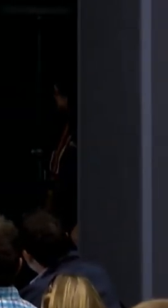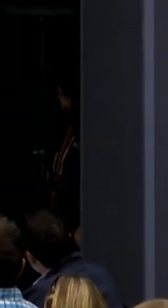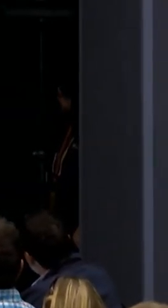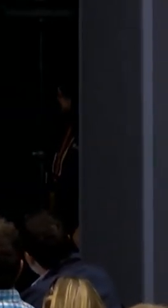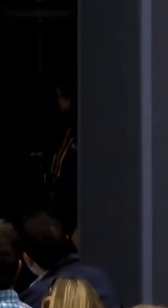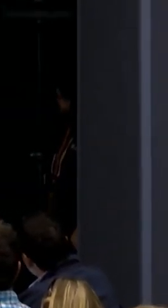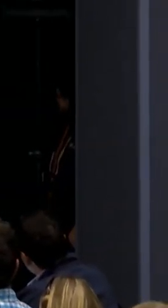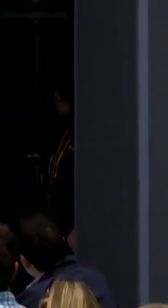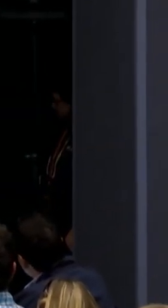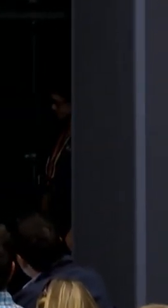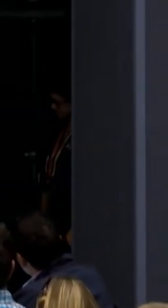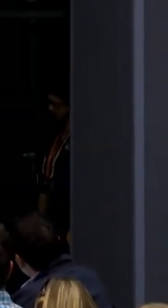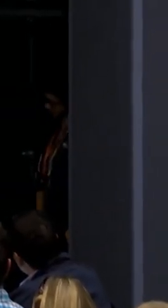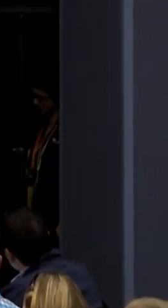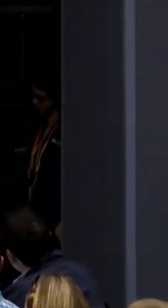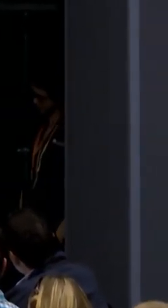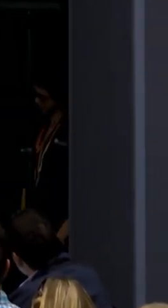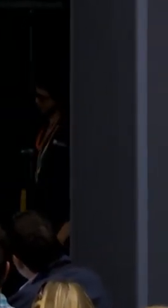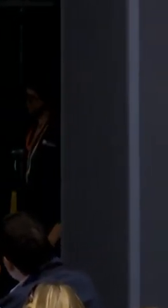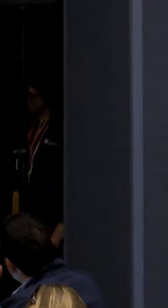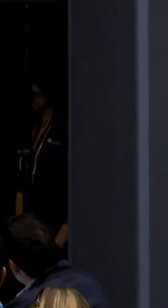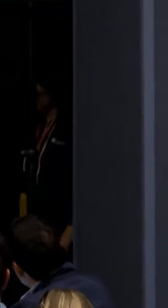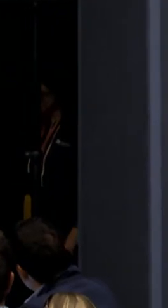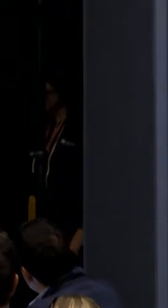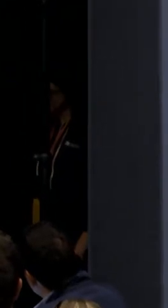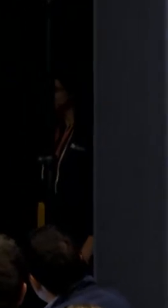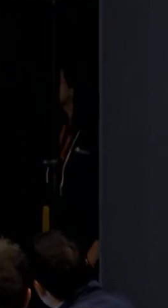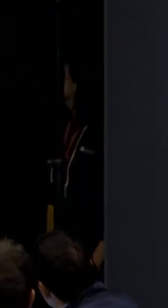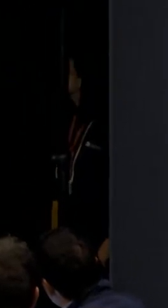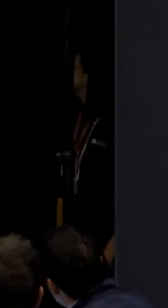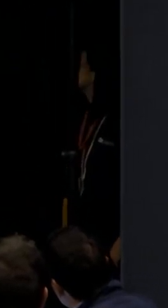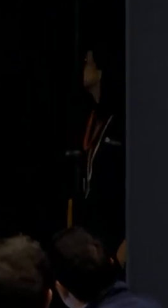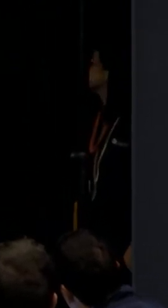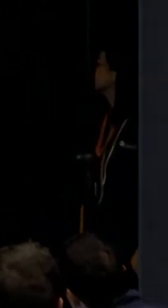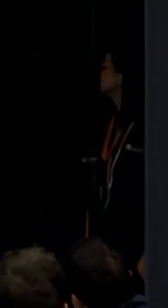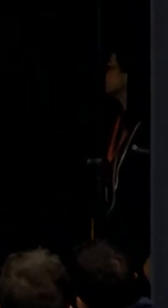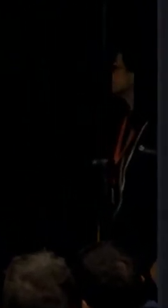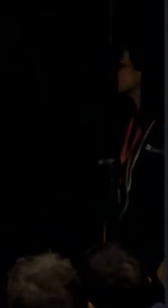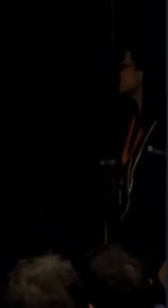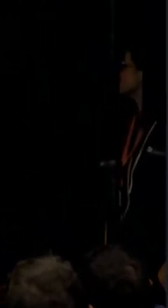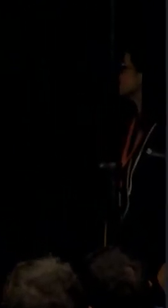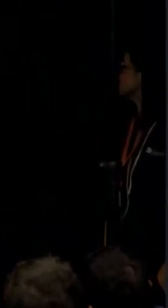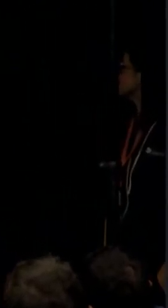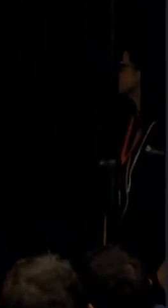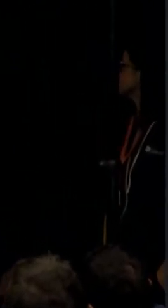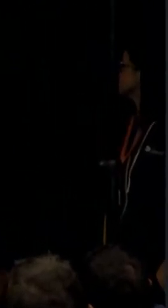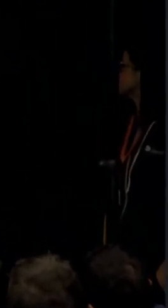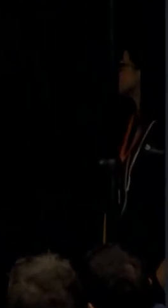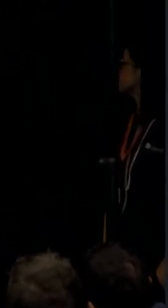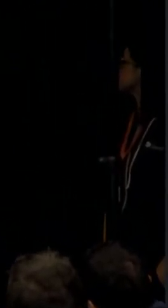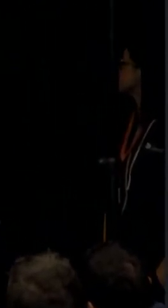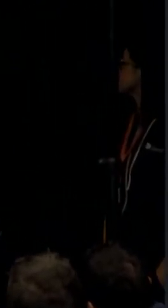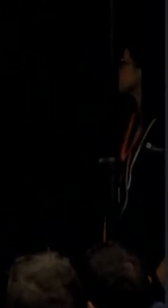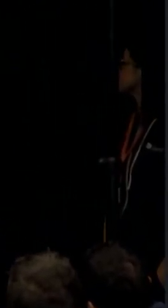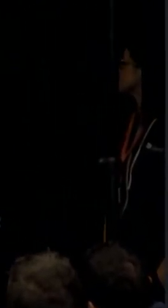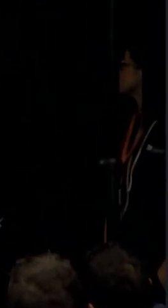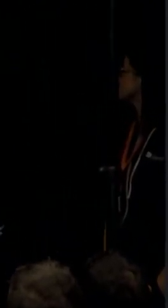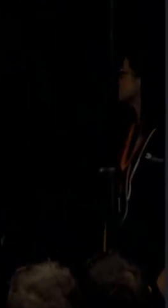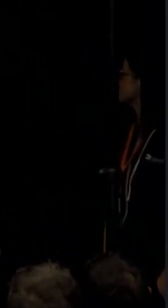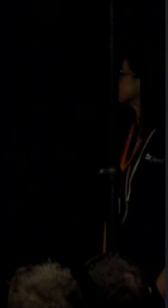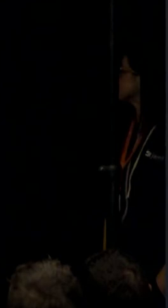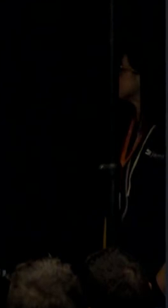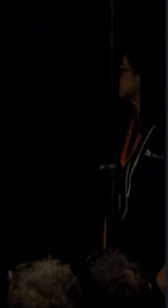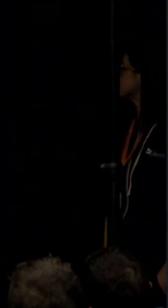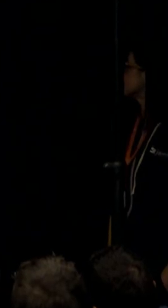to the administrators. I also block the computers in JSS, and the administrators contact